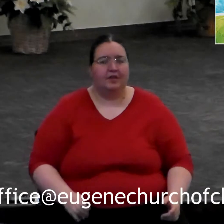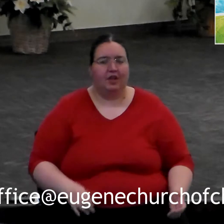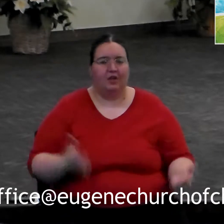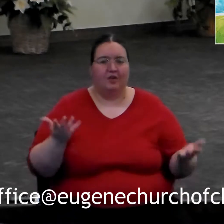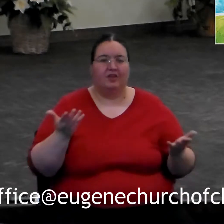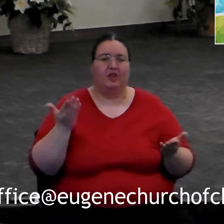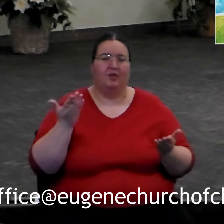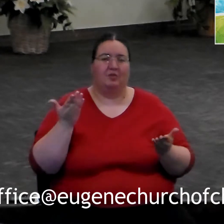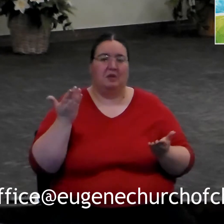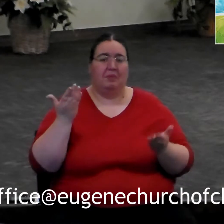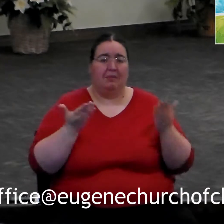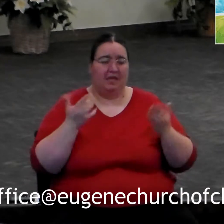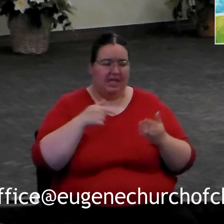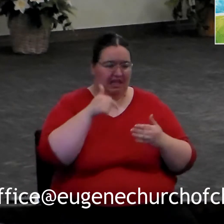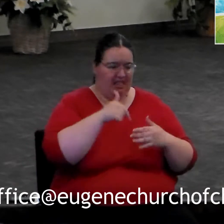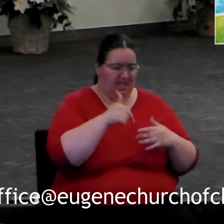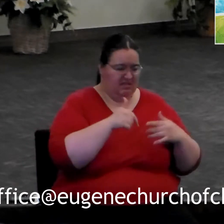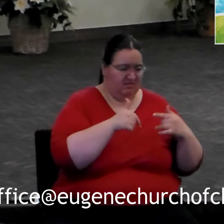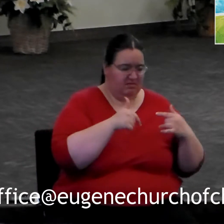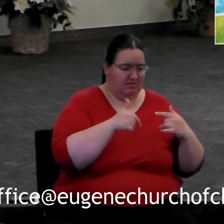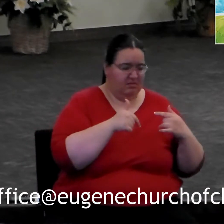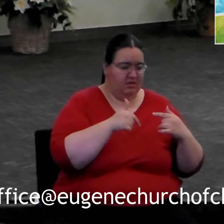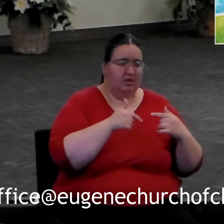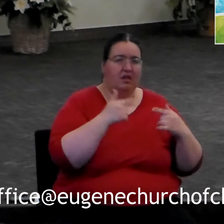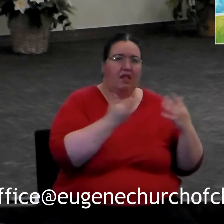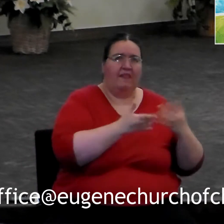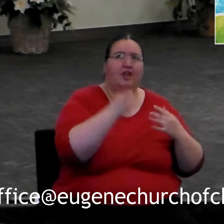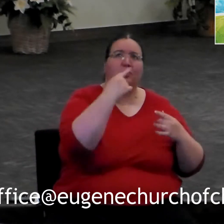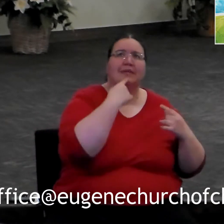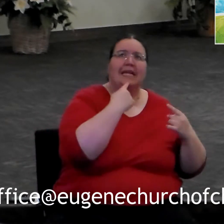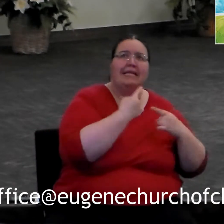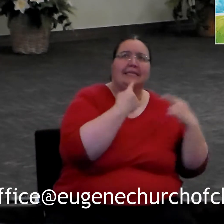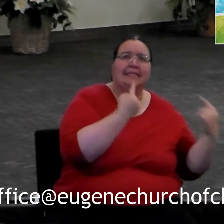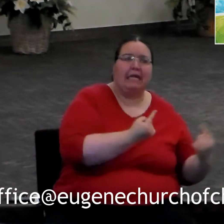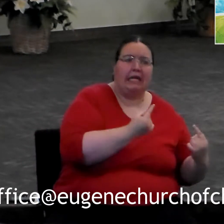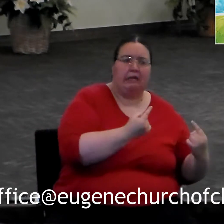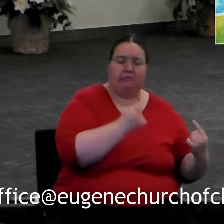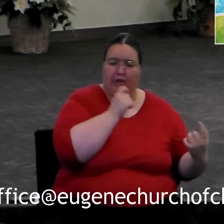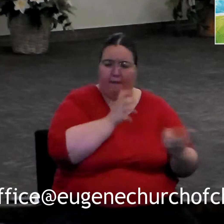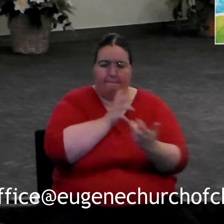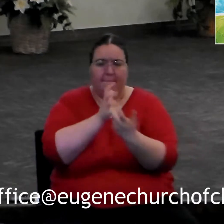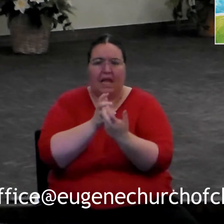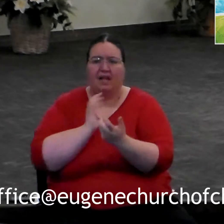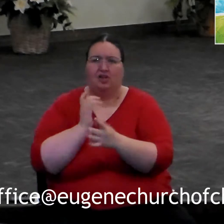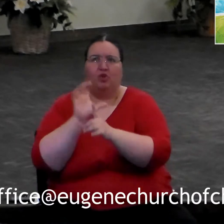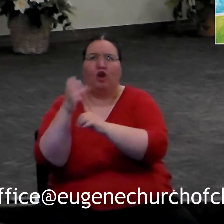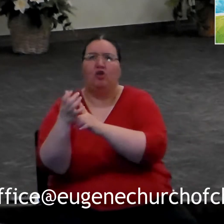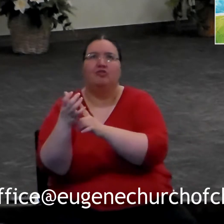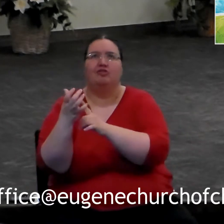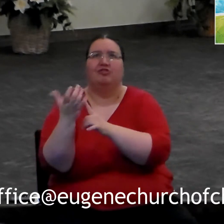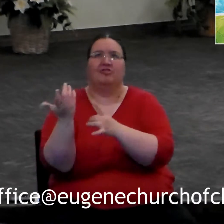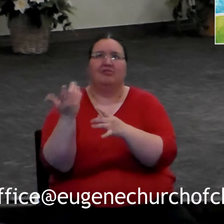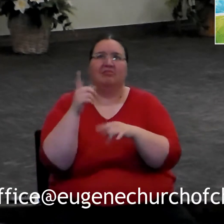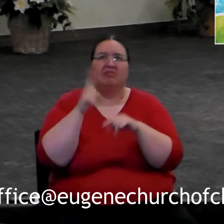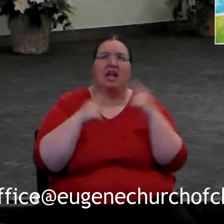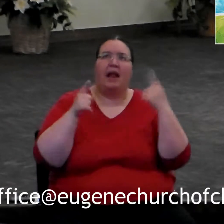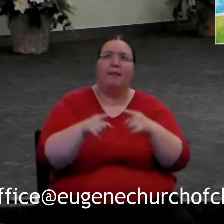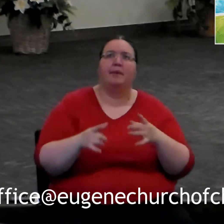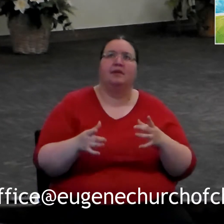I can't explain it. God, this challenge that has come our way in our lives, this is not